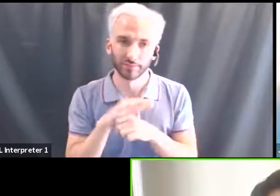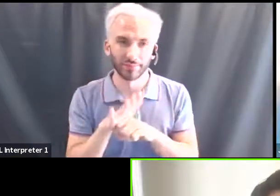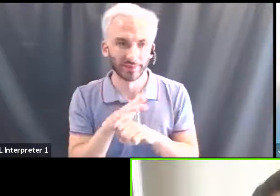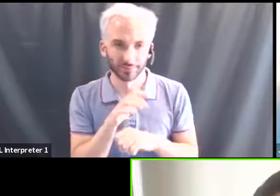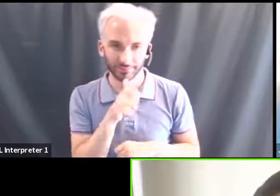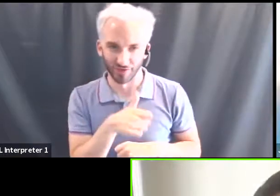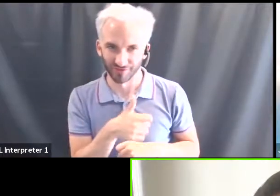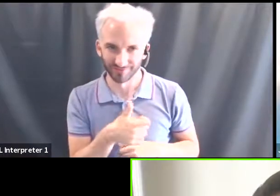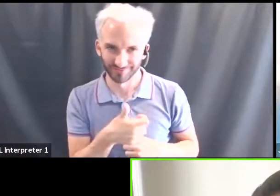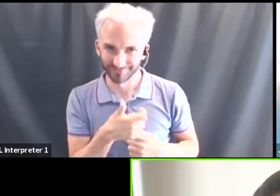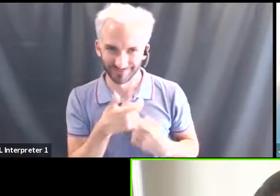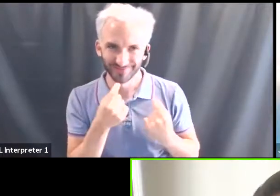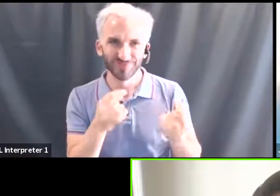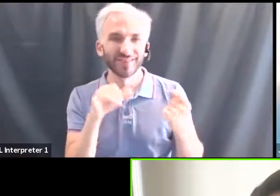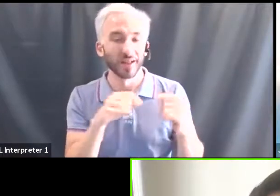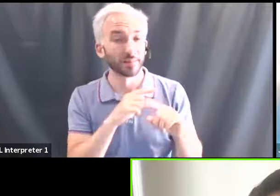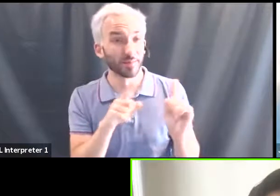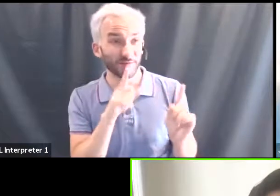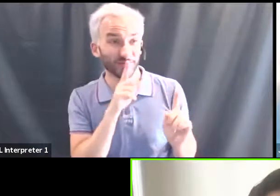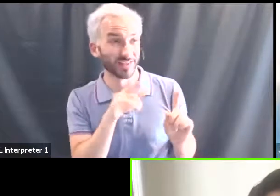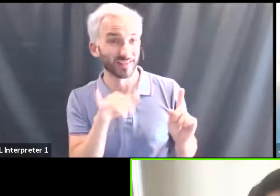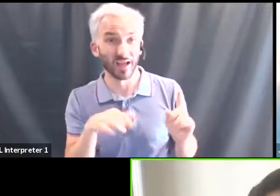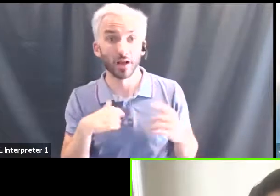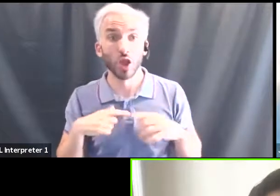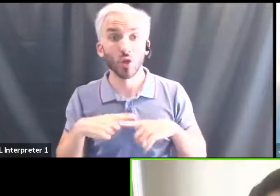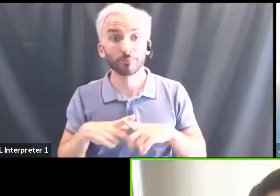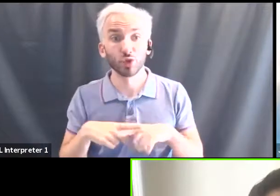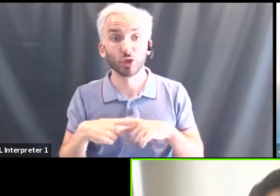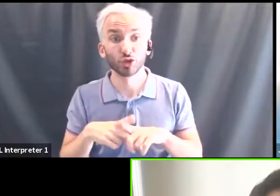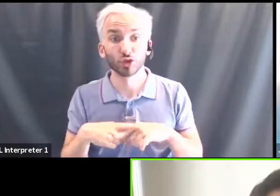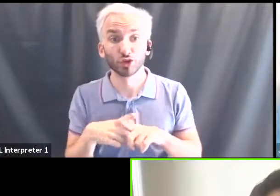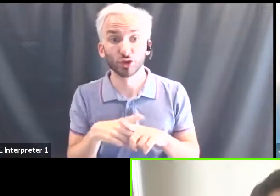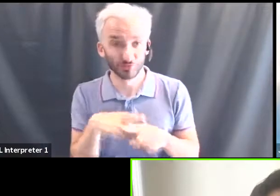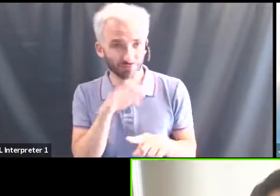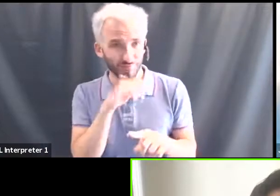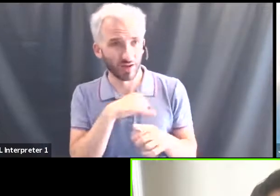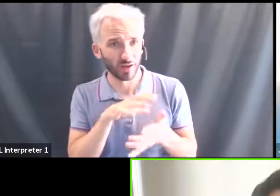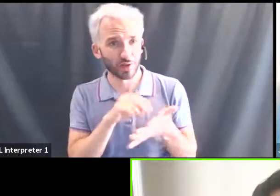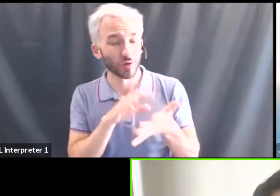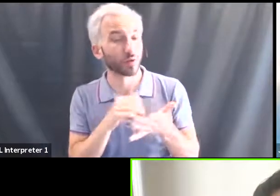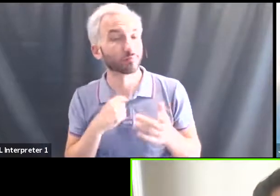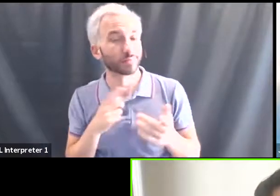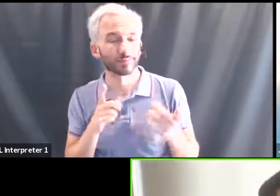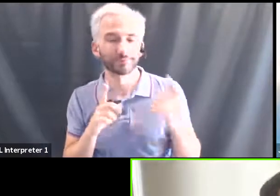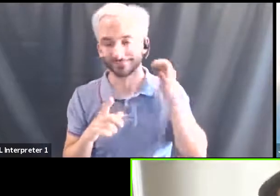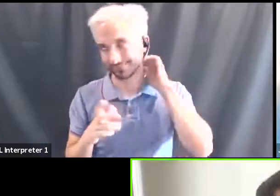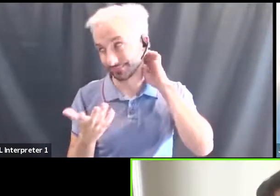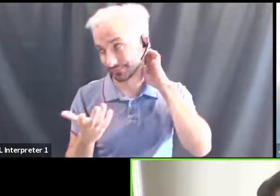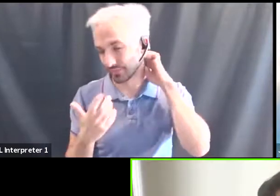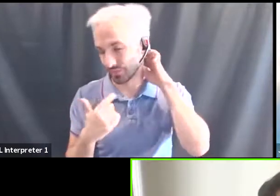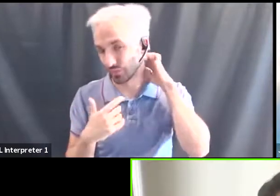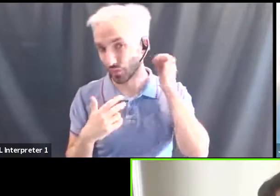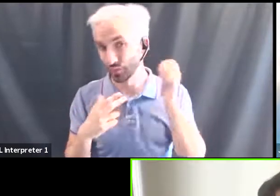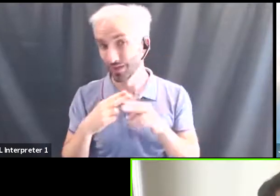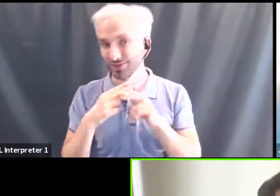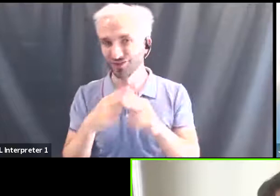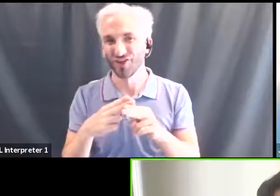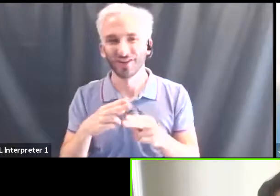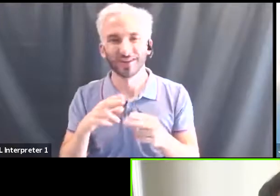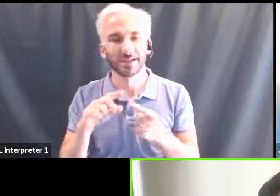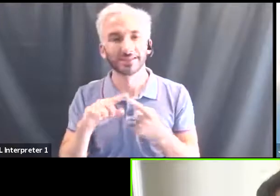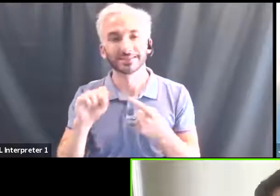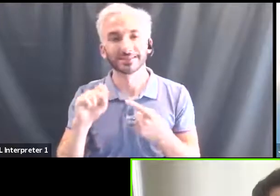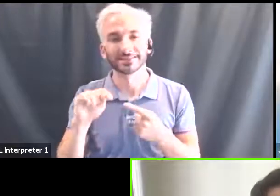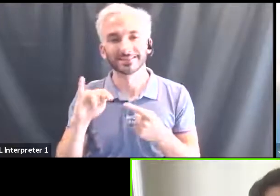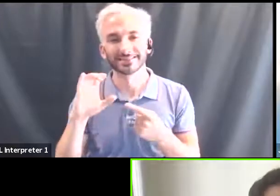but yeah, that's actually how I learned how to embroider. Like I was just at one of these, we call them like stitch, switch, and